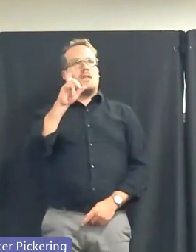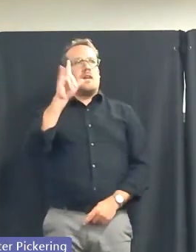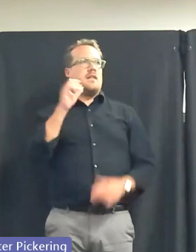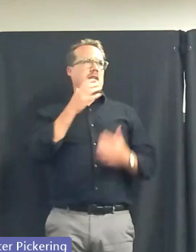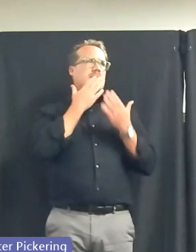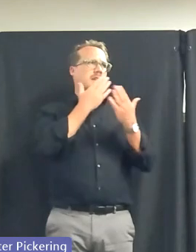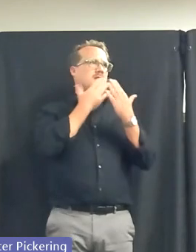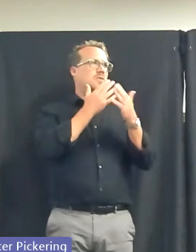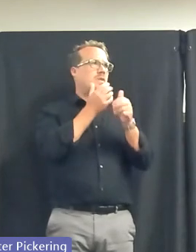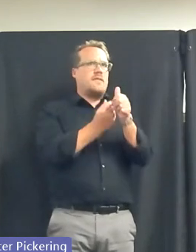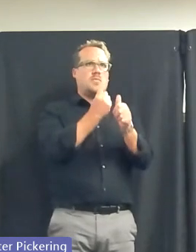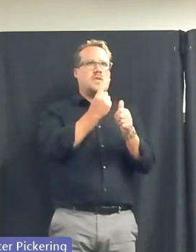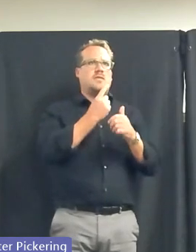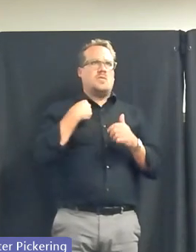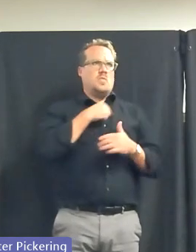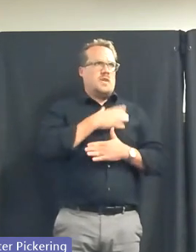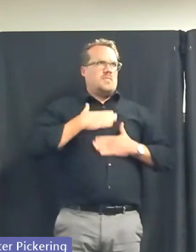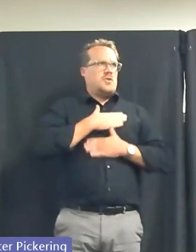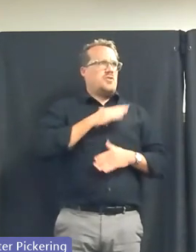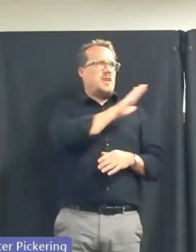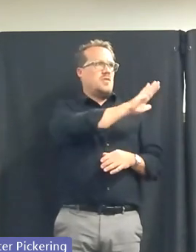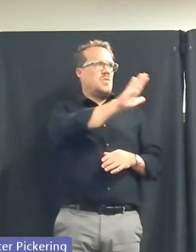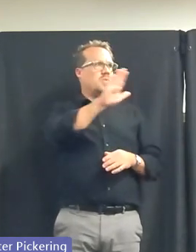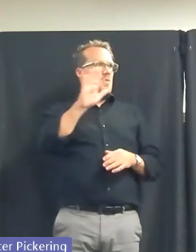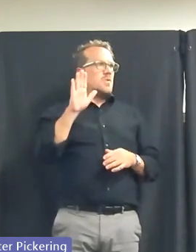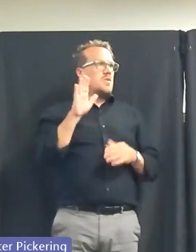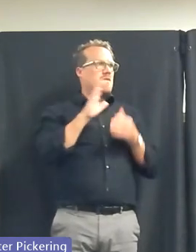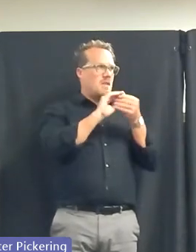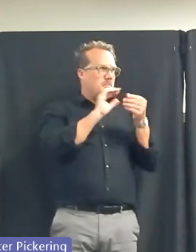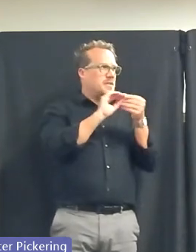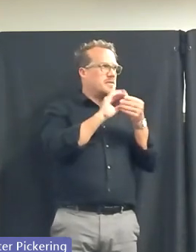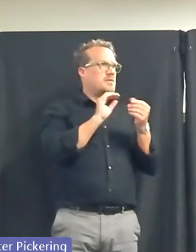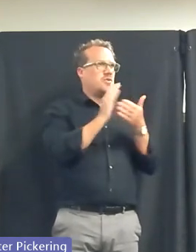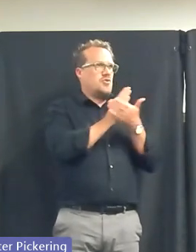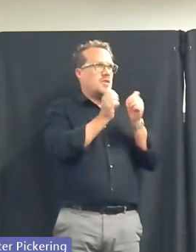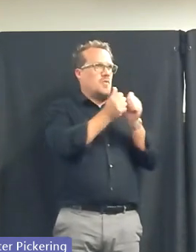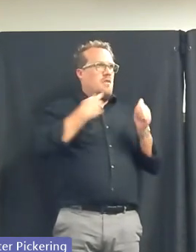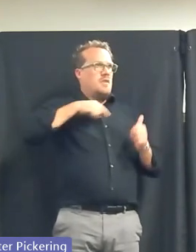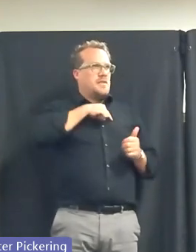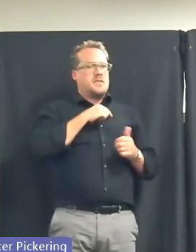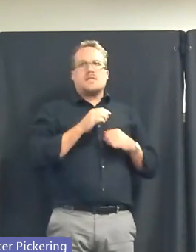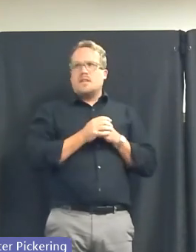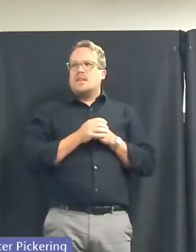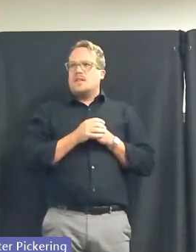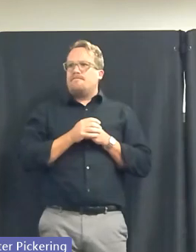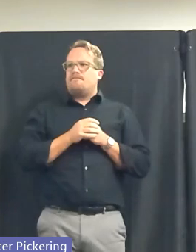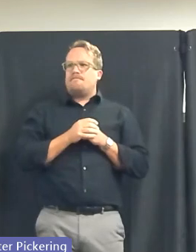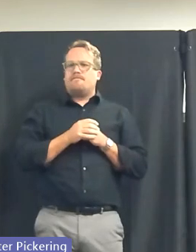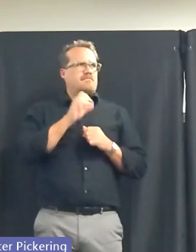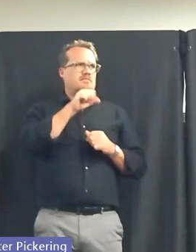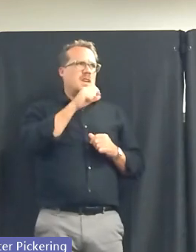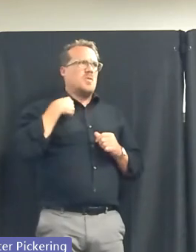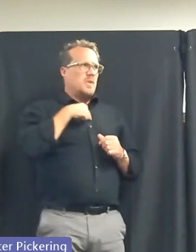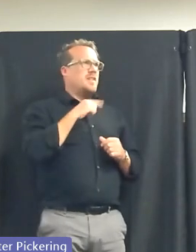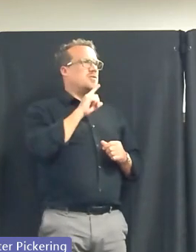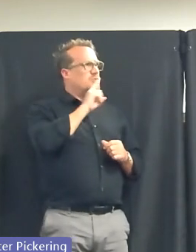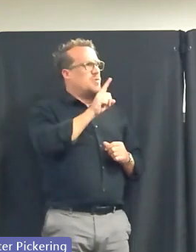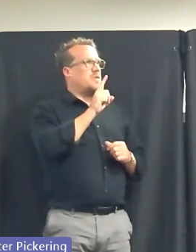Thank you all. We appreciate your sharing with us. We really and truly